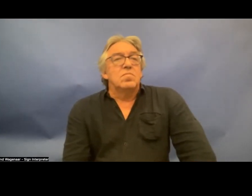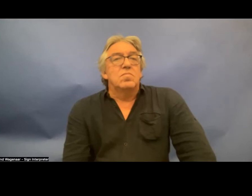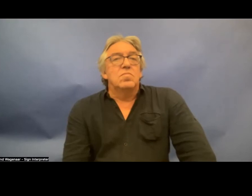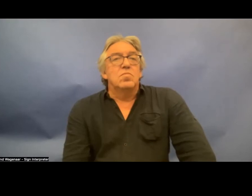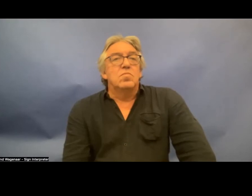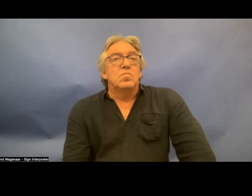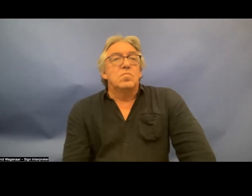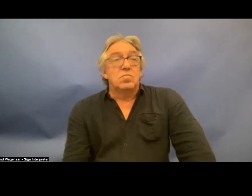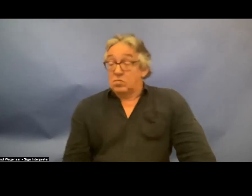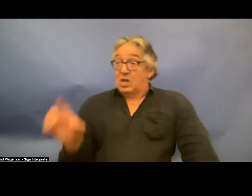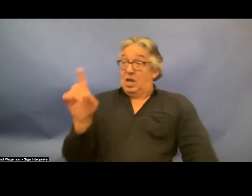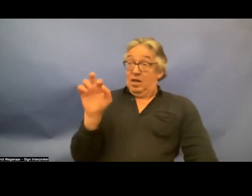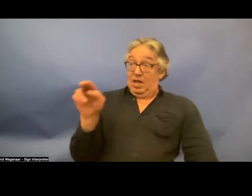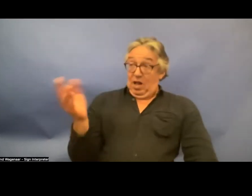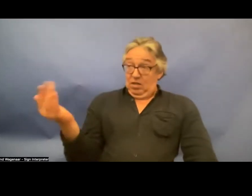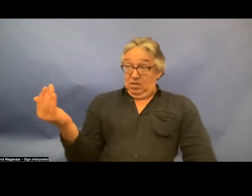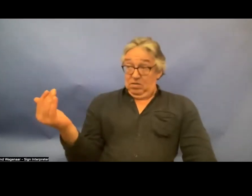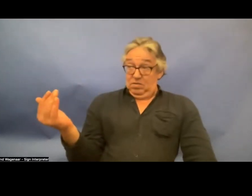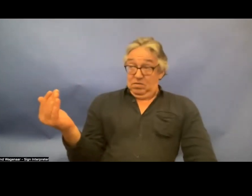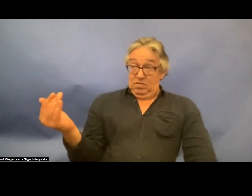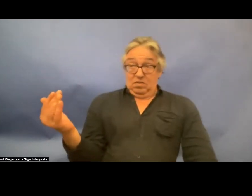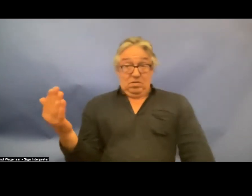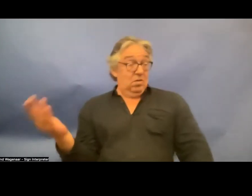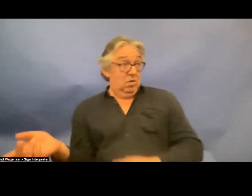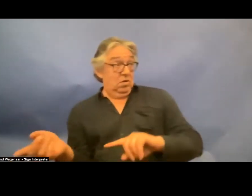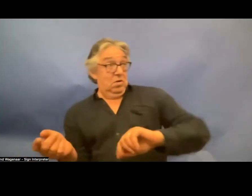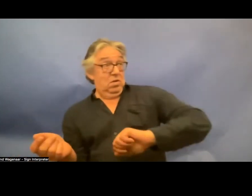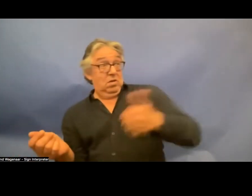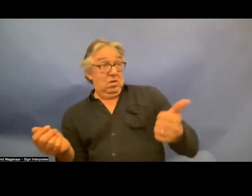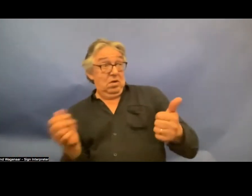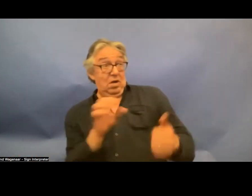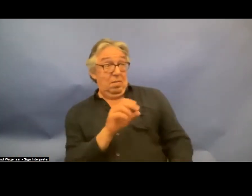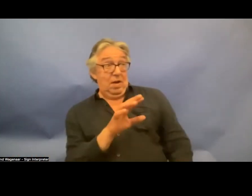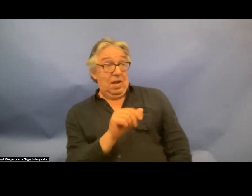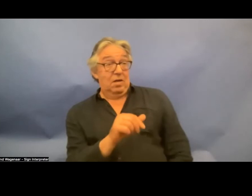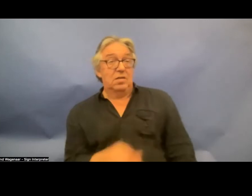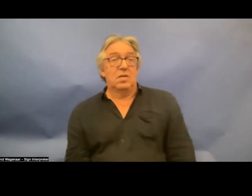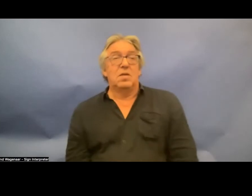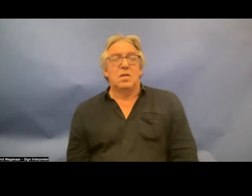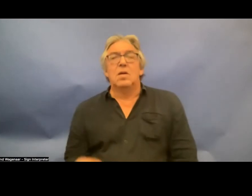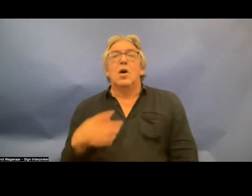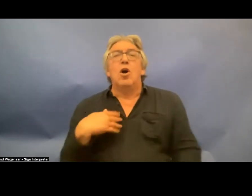Adrian, if you would like to go ahead, and then maybe Amelie after that. I will continue without the video, sorry.